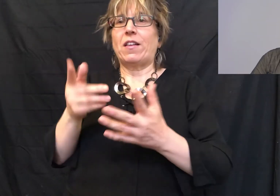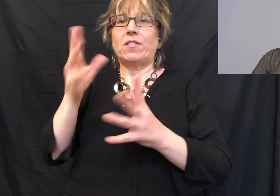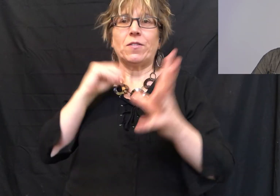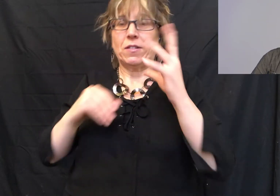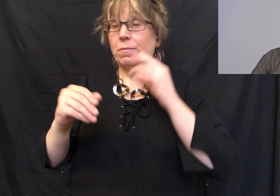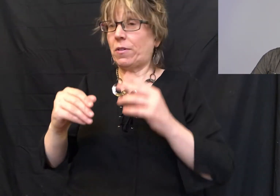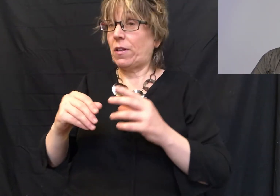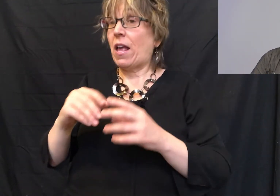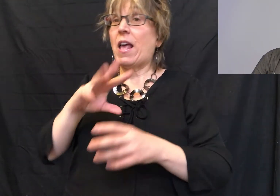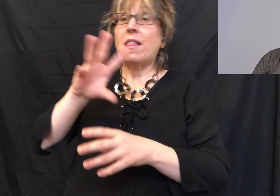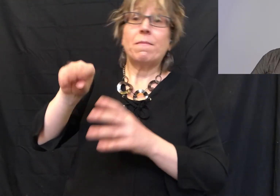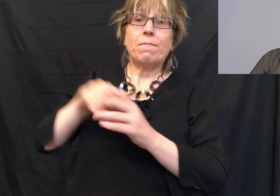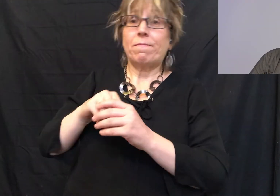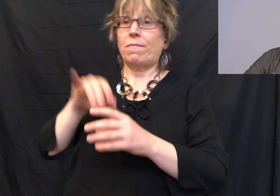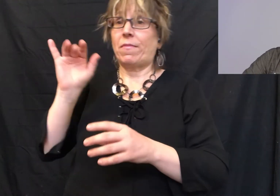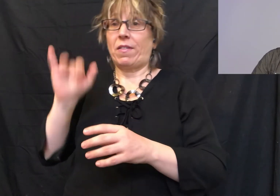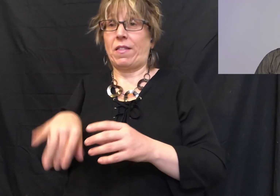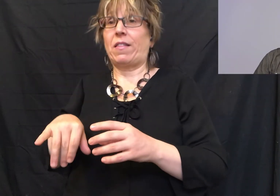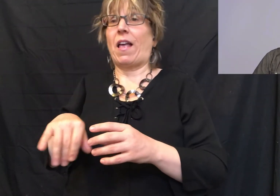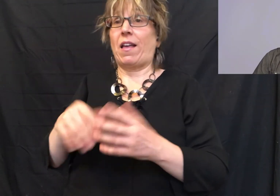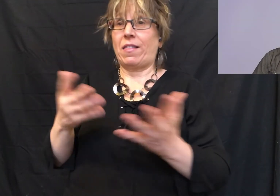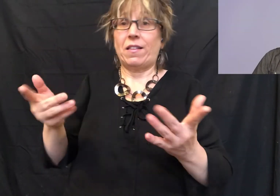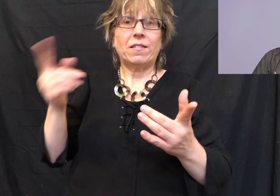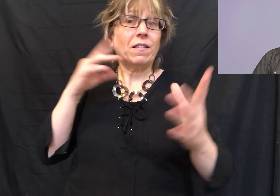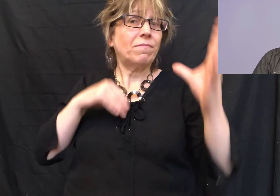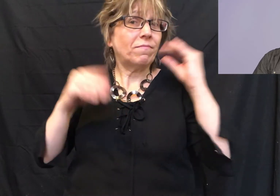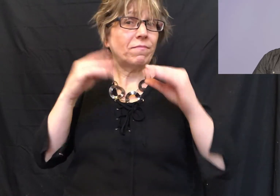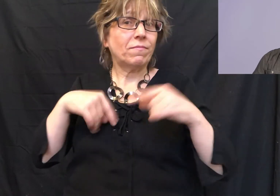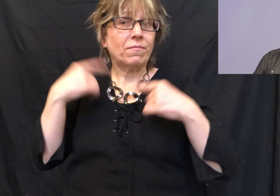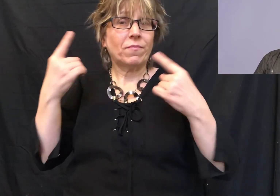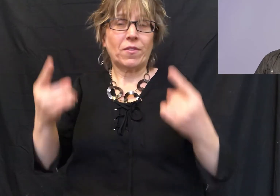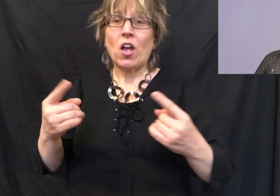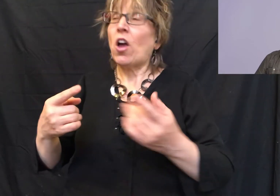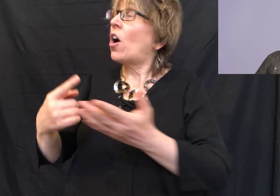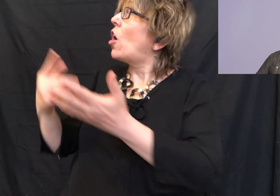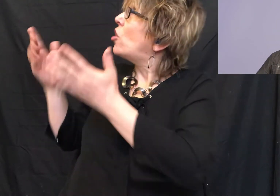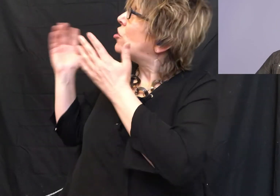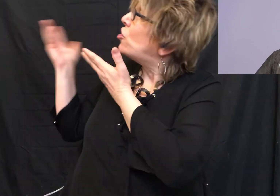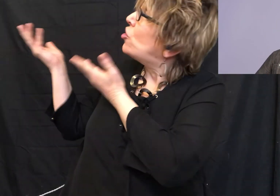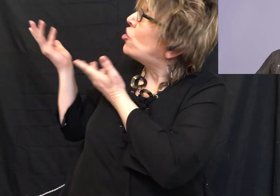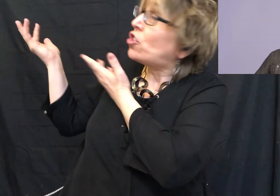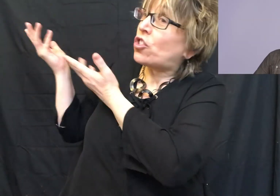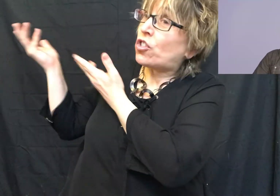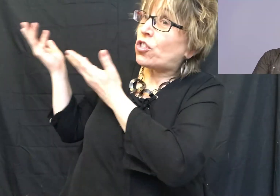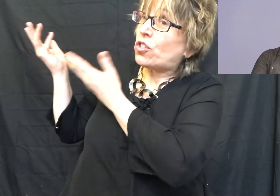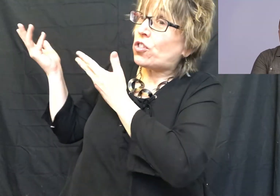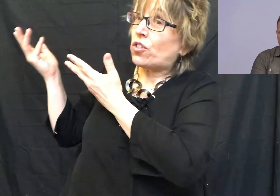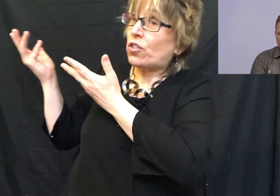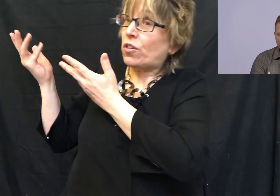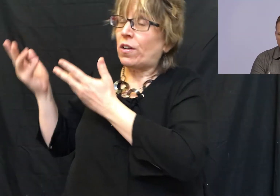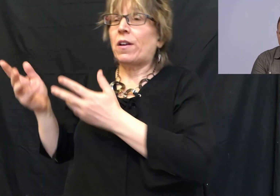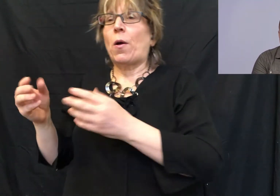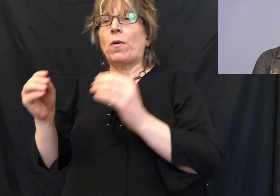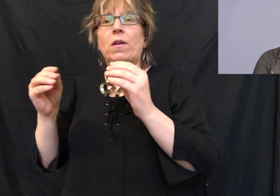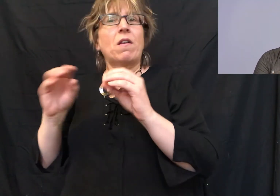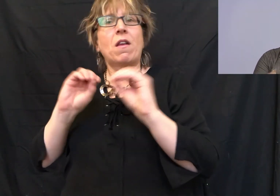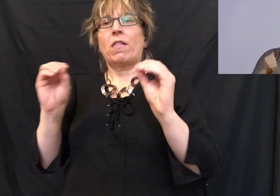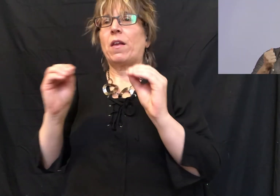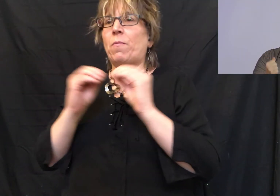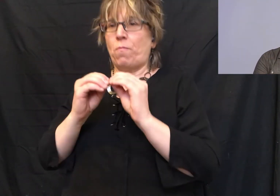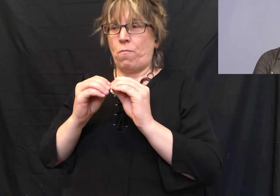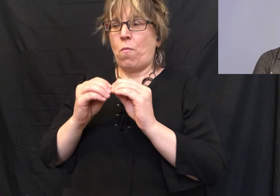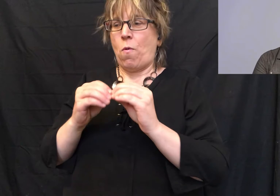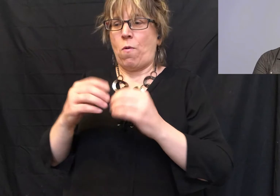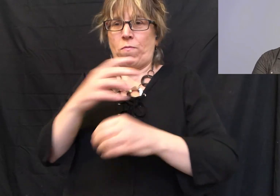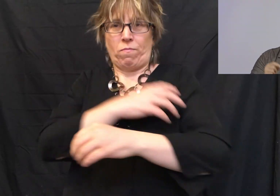even. Yeah, bring him into that. Talk to him about it. See, there's nothing more powerful than being fully